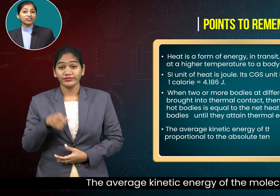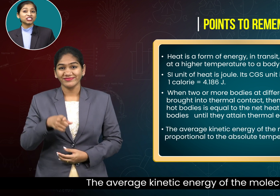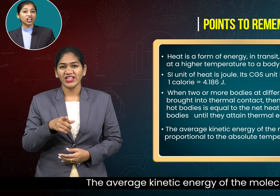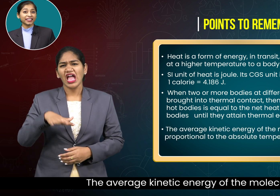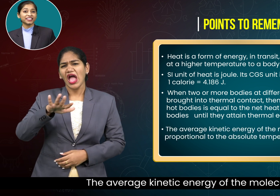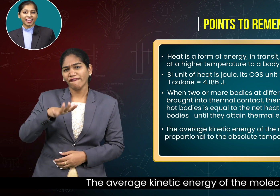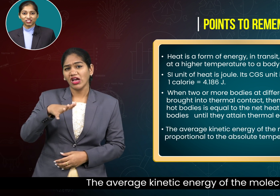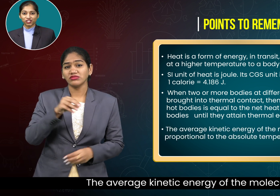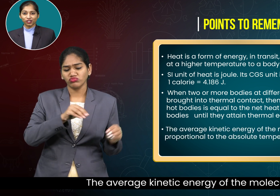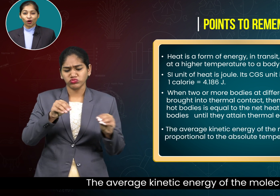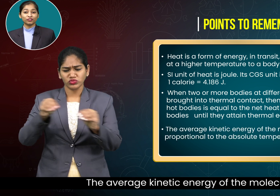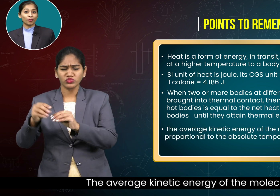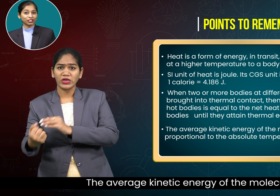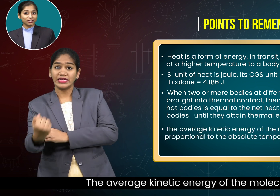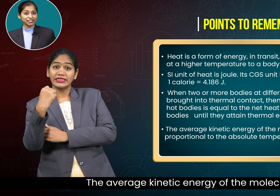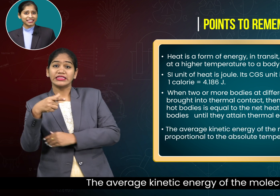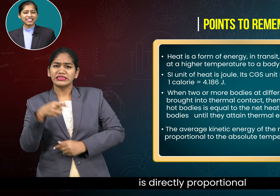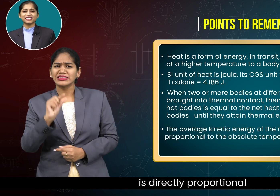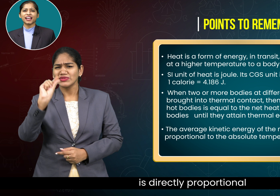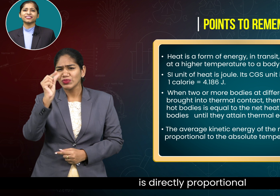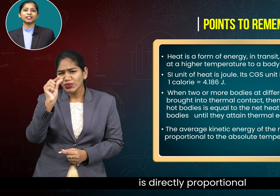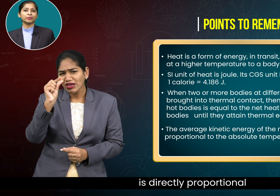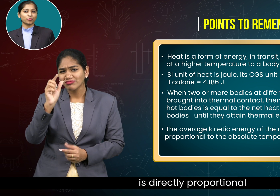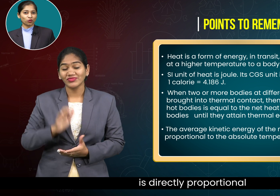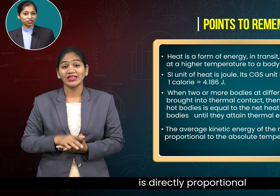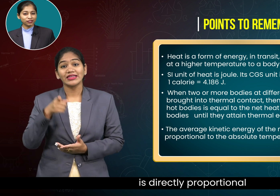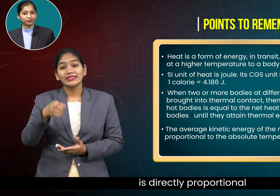The average kinetic energy of the molecules is